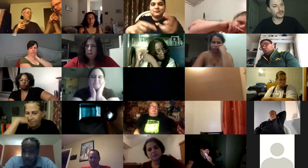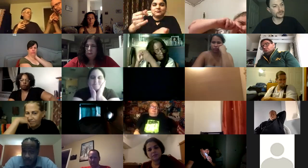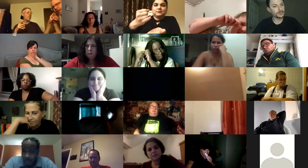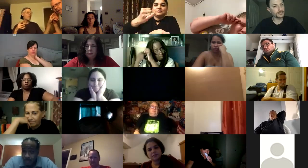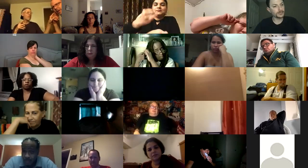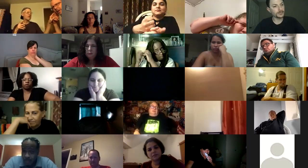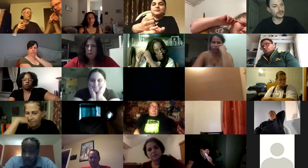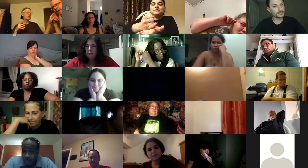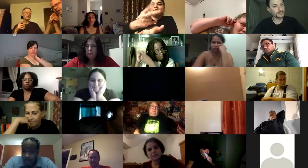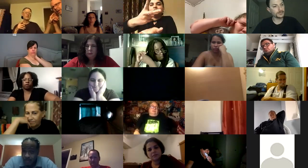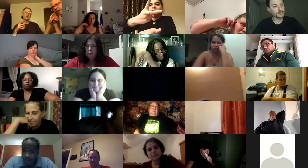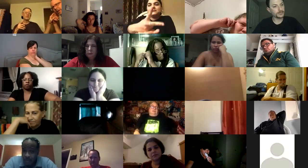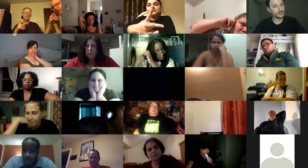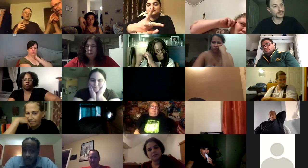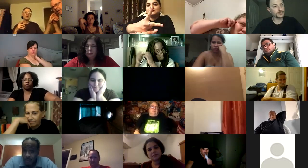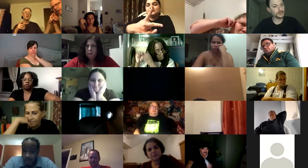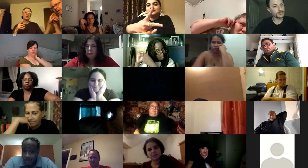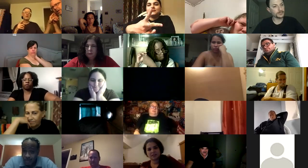intervisors, and this is the sign.